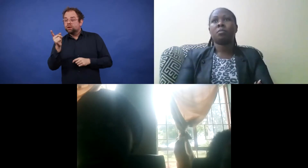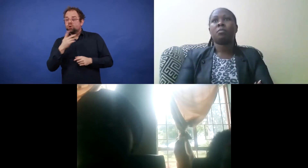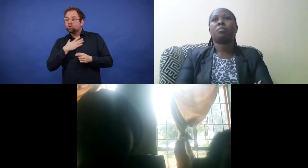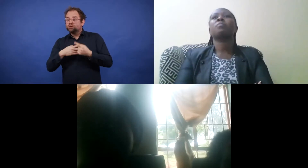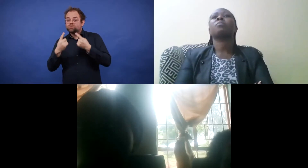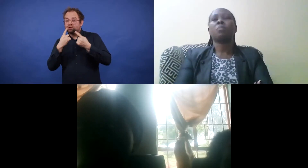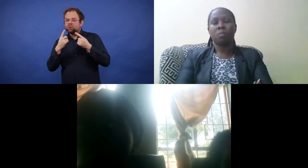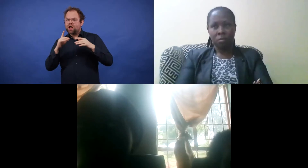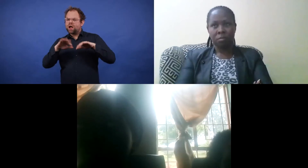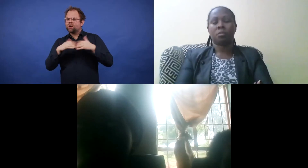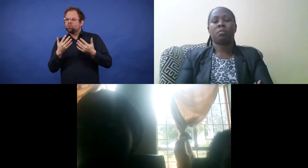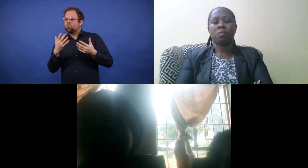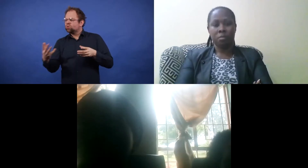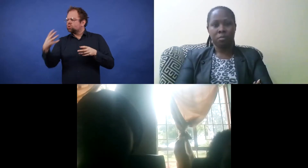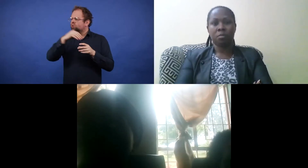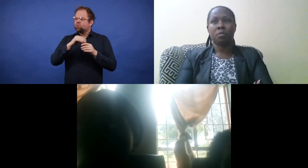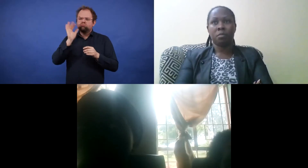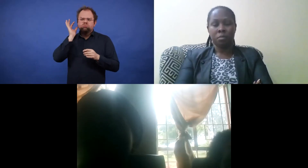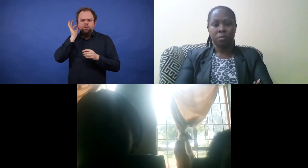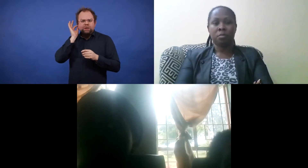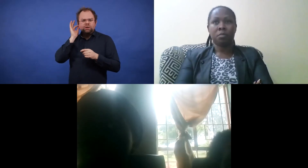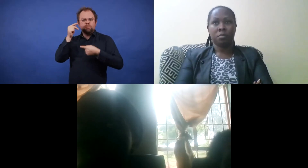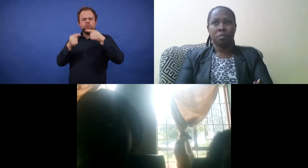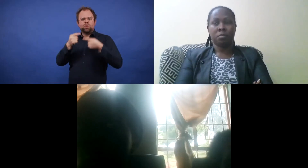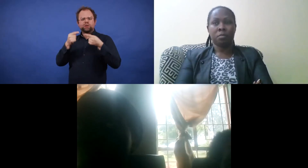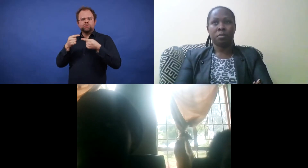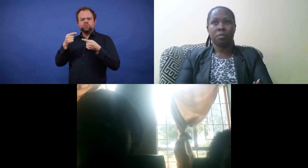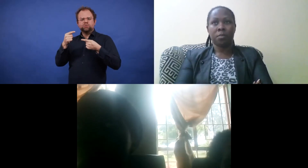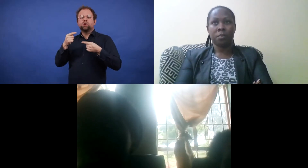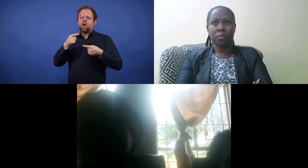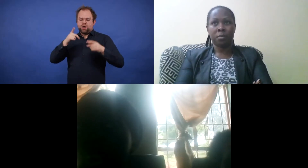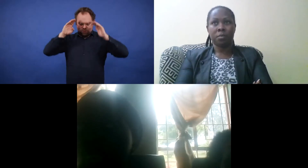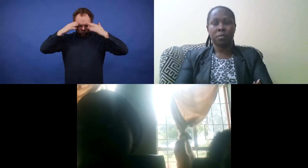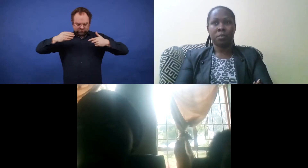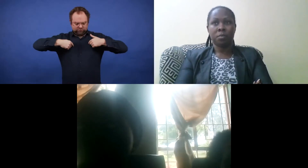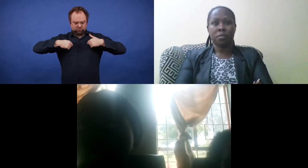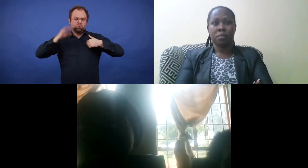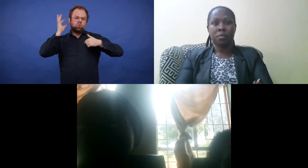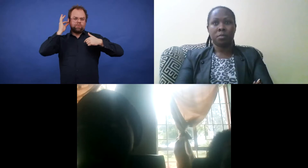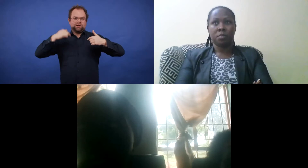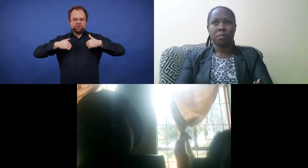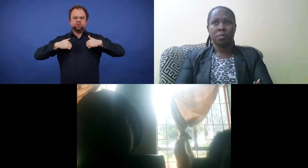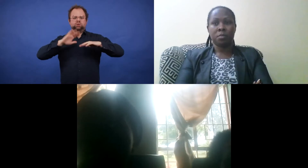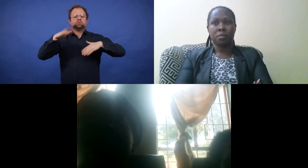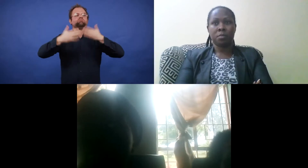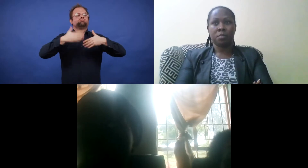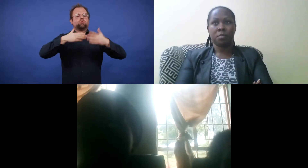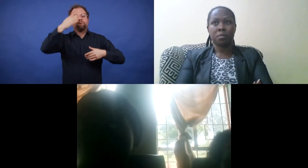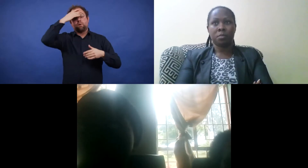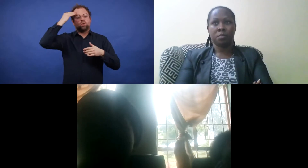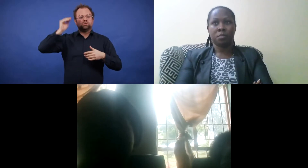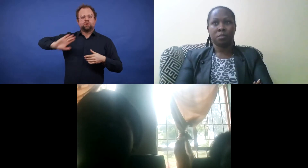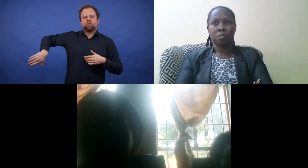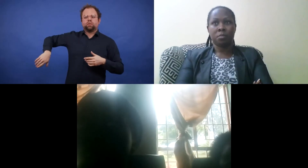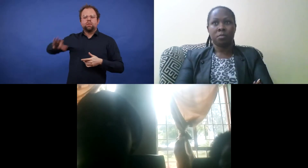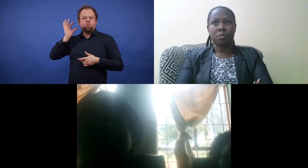about us, women with disabilities. So really, in as much as we are trying